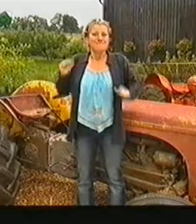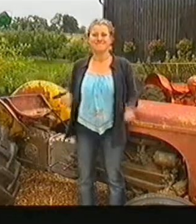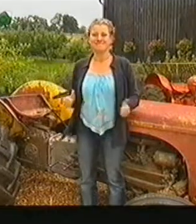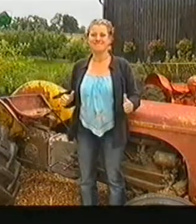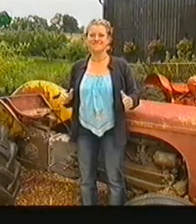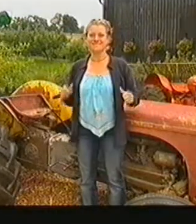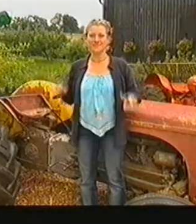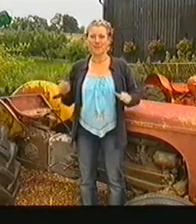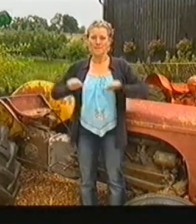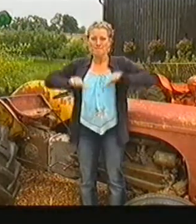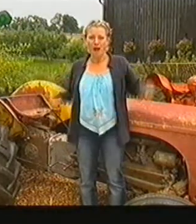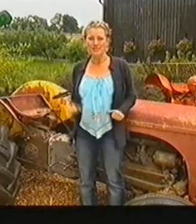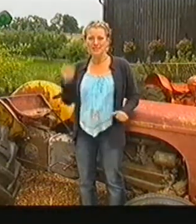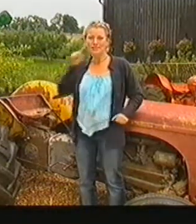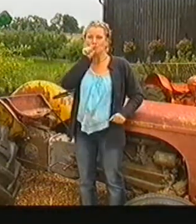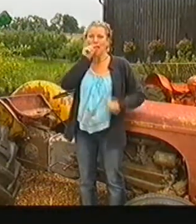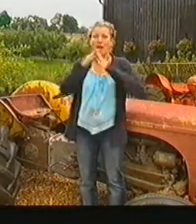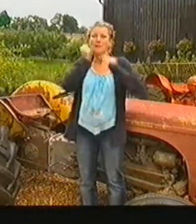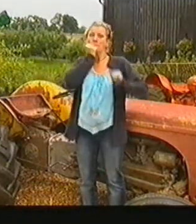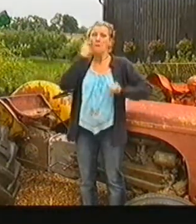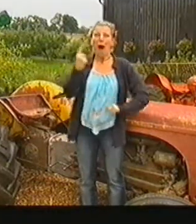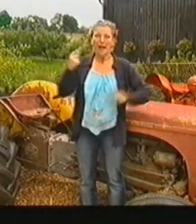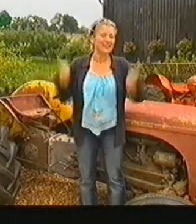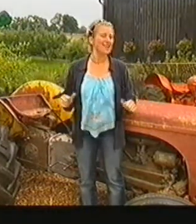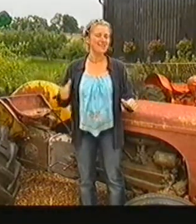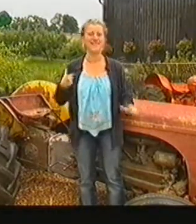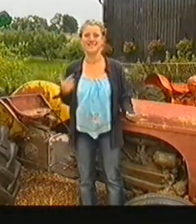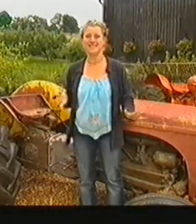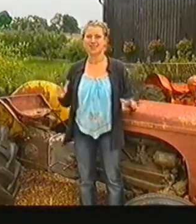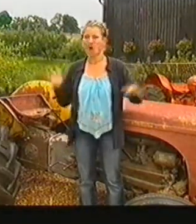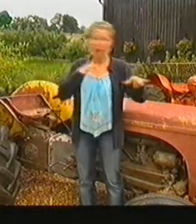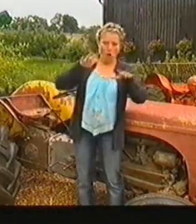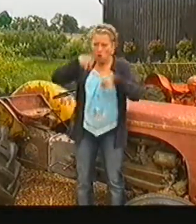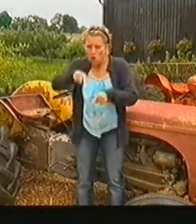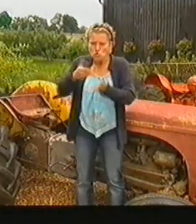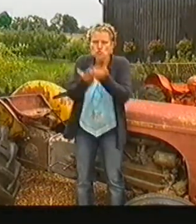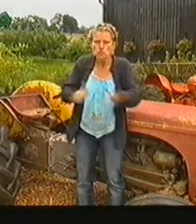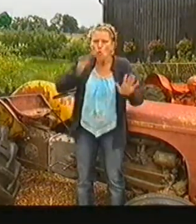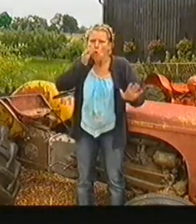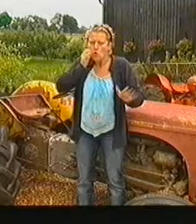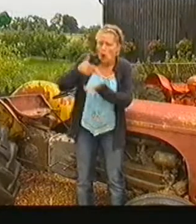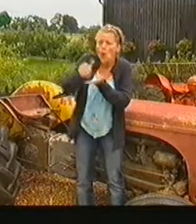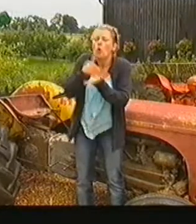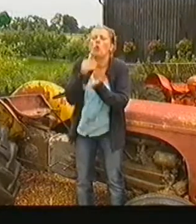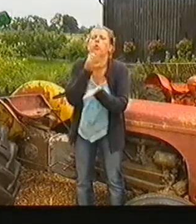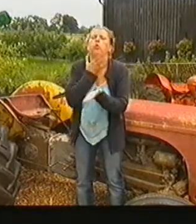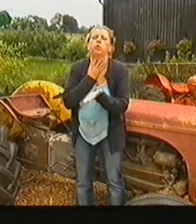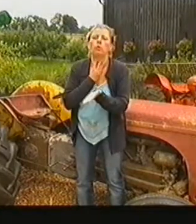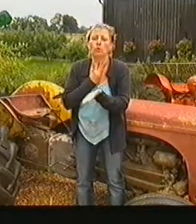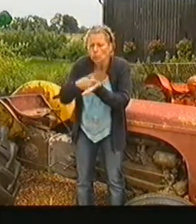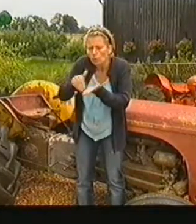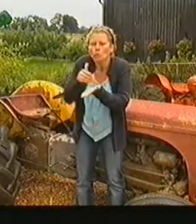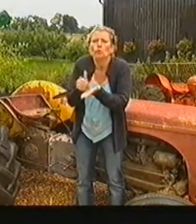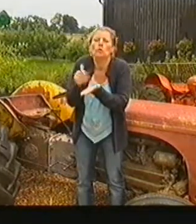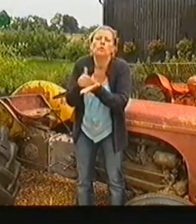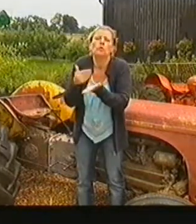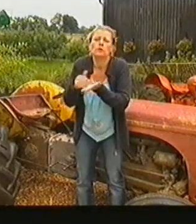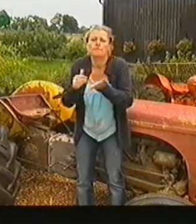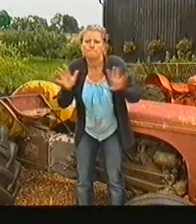1,000. "Boggish Chicken House number 1, cried Mr. Fox. They all ran over to the chicken's drinking trough and lapped